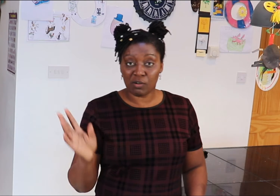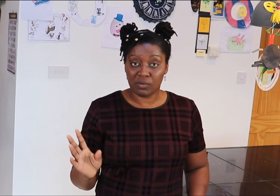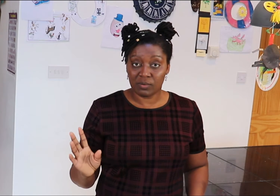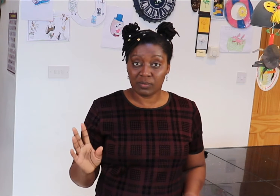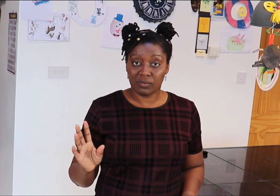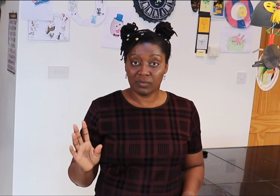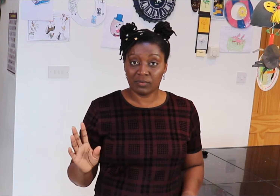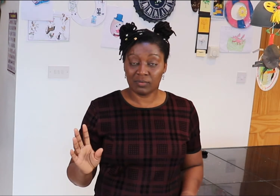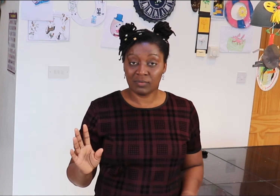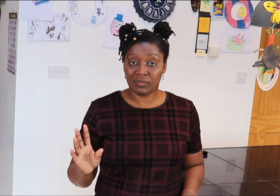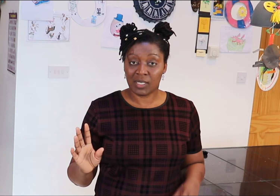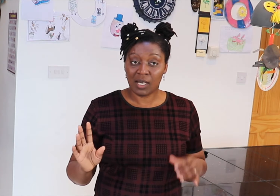So,